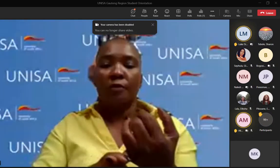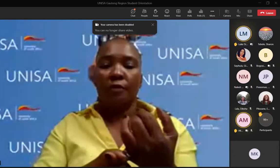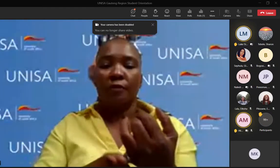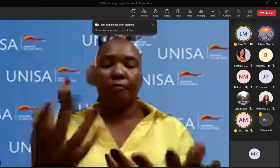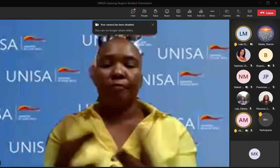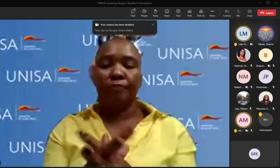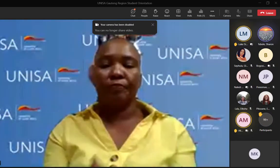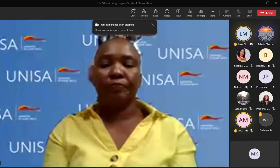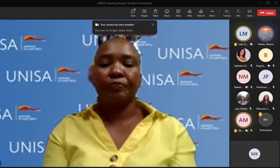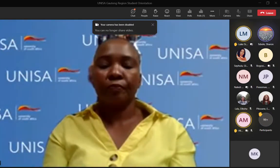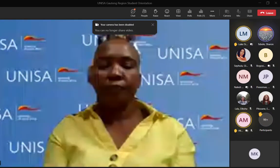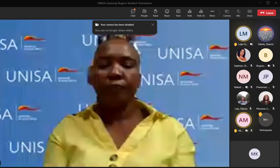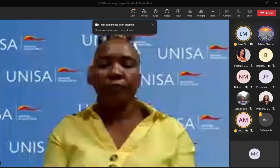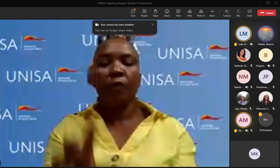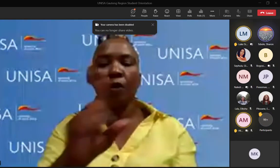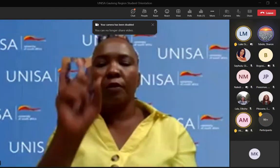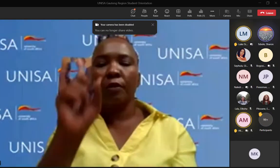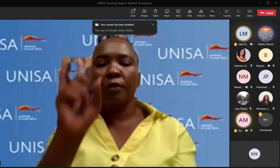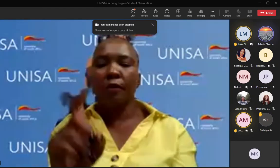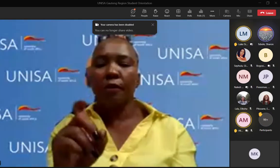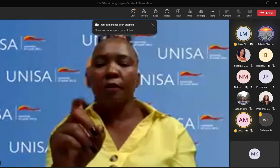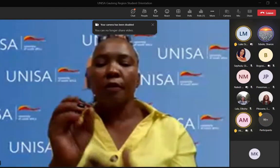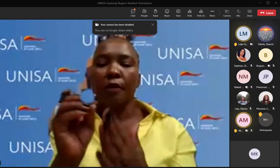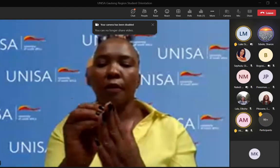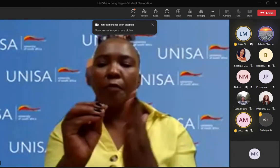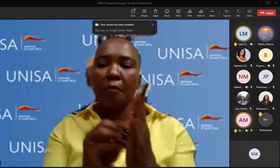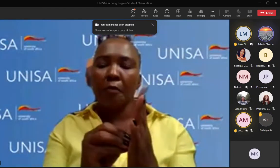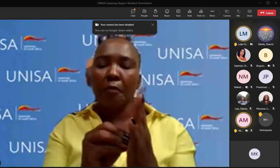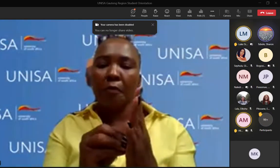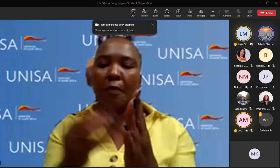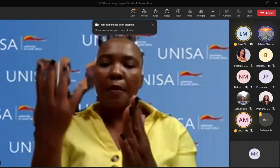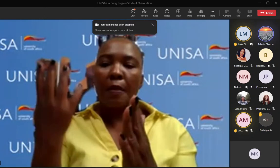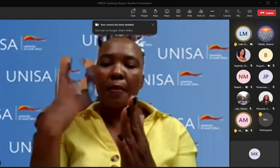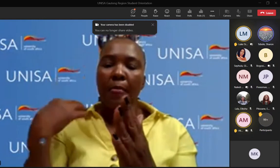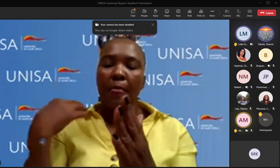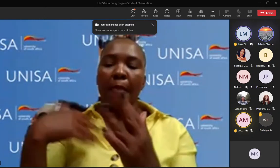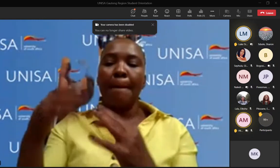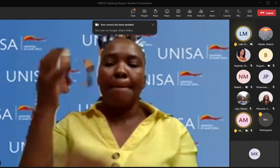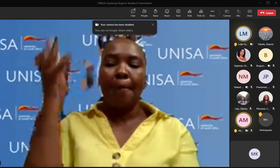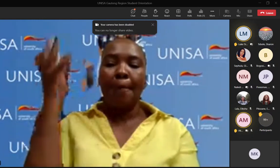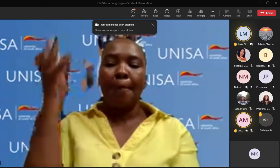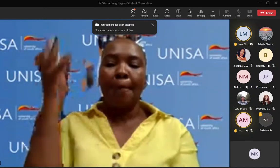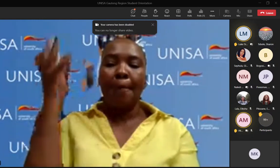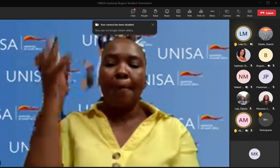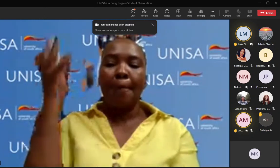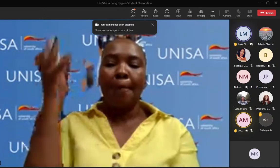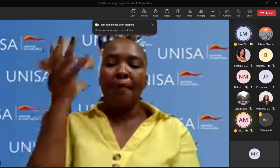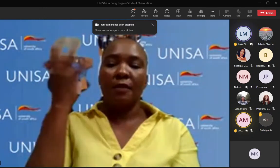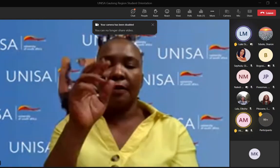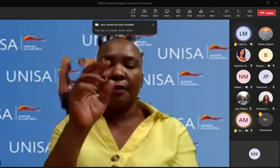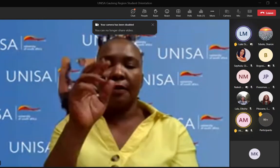your question is posed to the previous presenter Mr needs yes